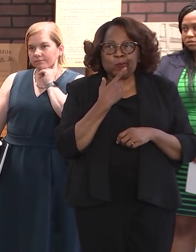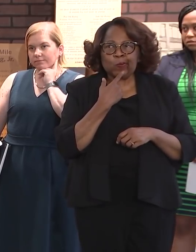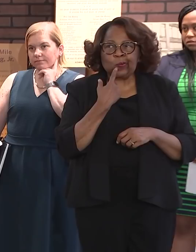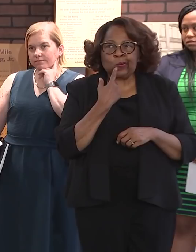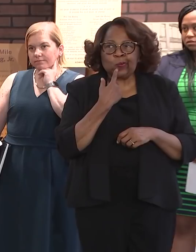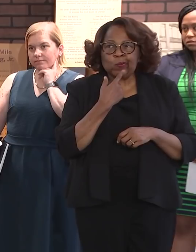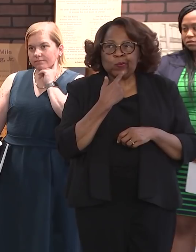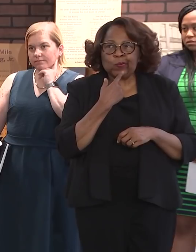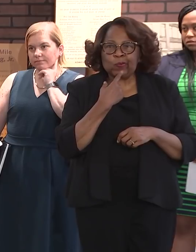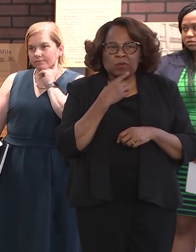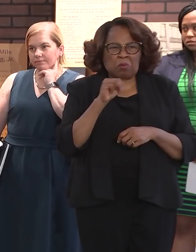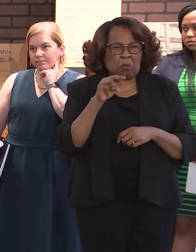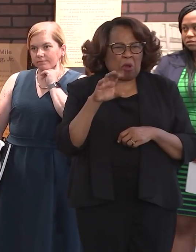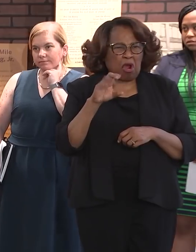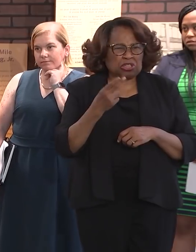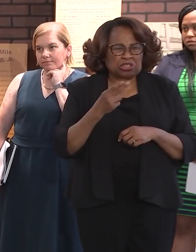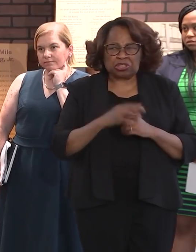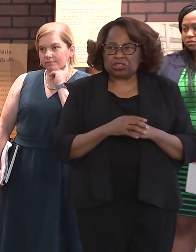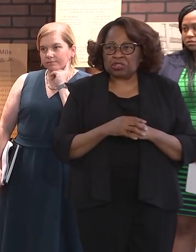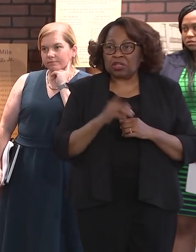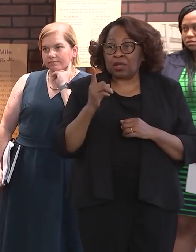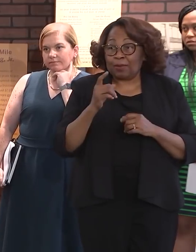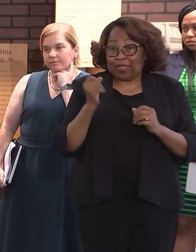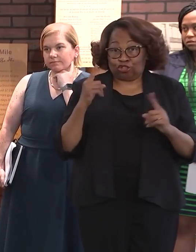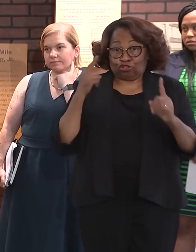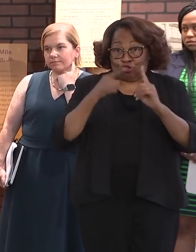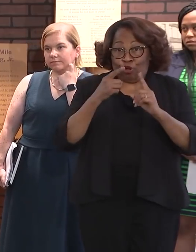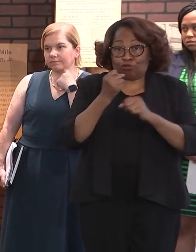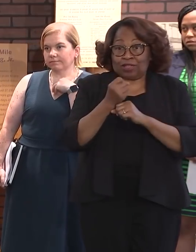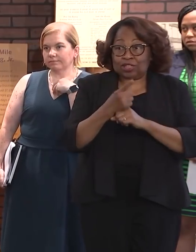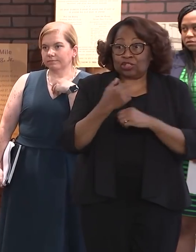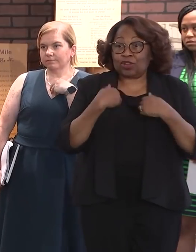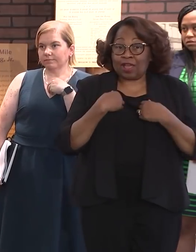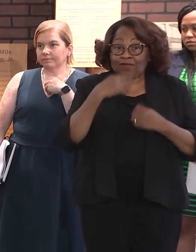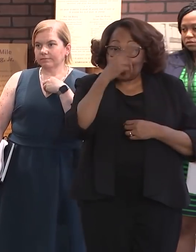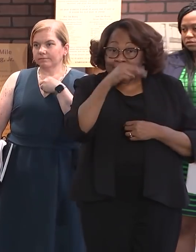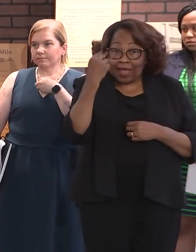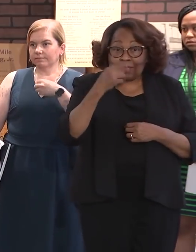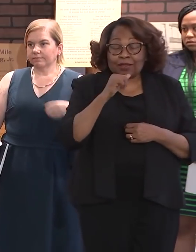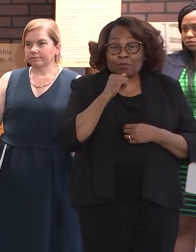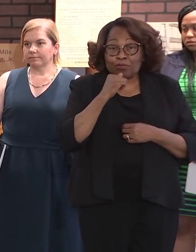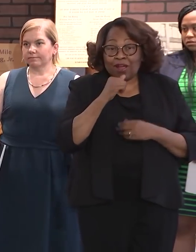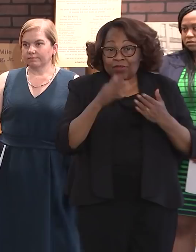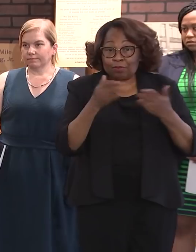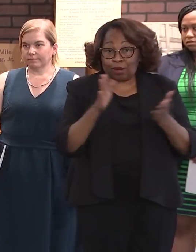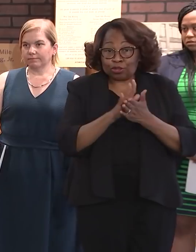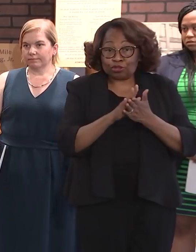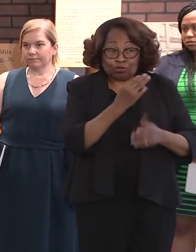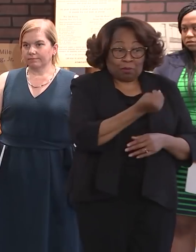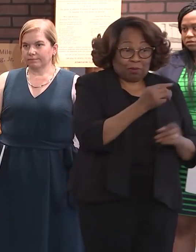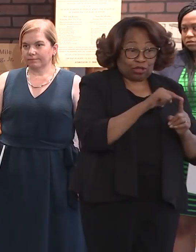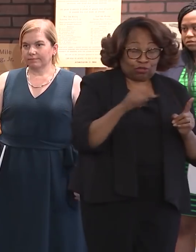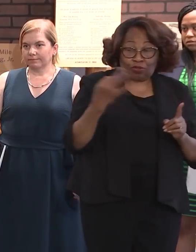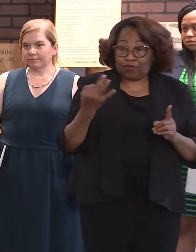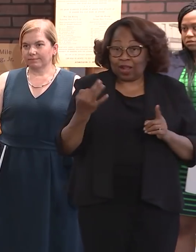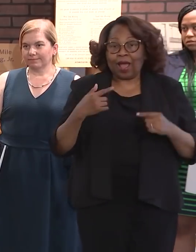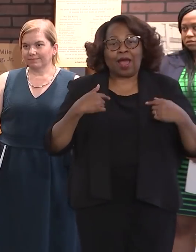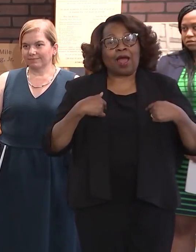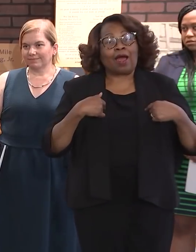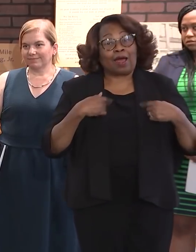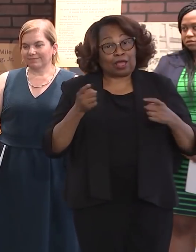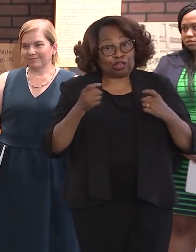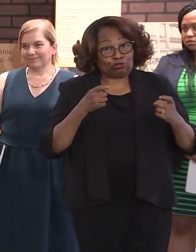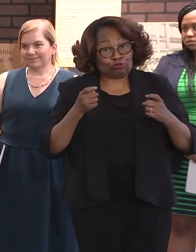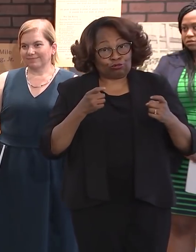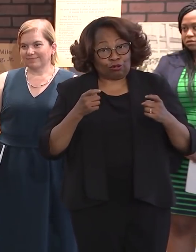since sometime in March, I believe. Okay, but that's the goal next year, is to have Catholic, private, public schools back Monday through Friday. Look, what I control